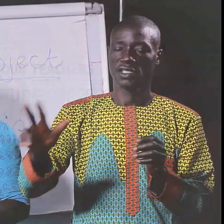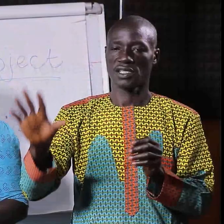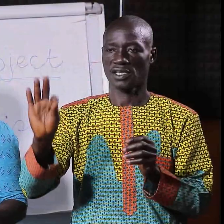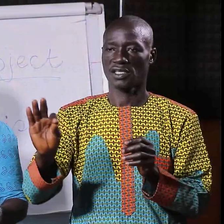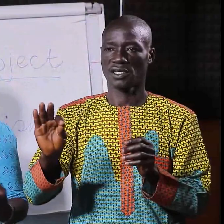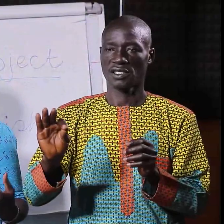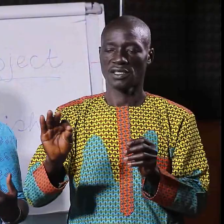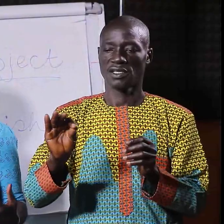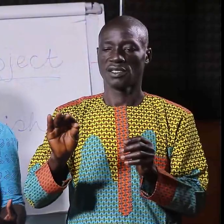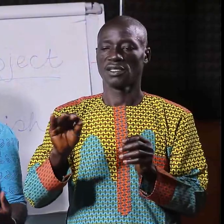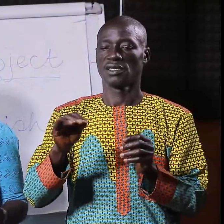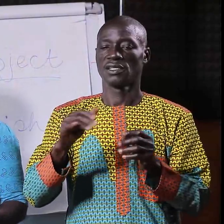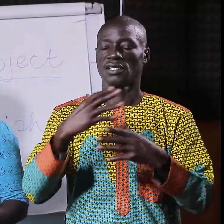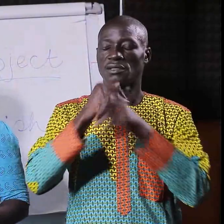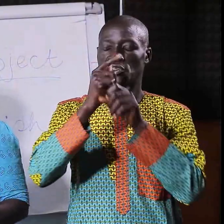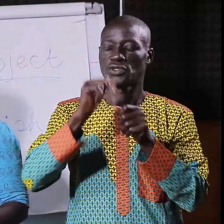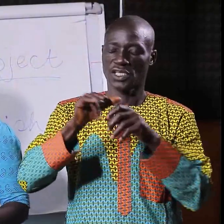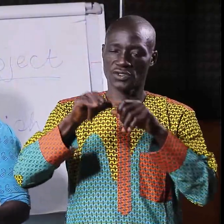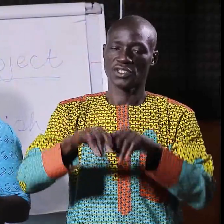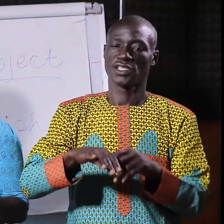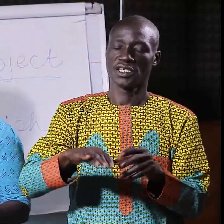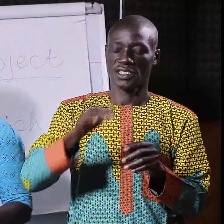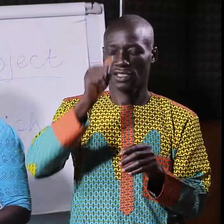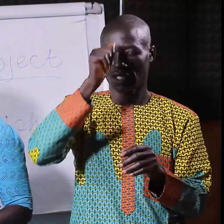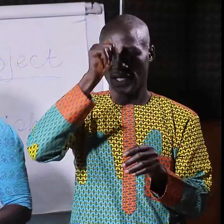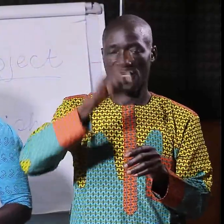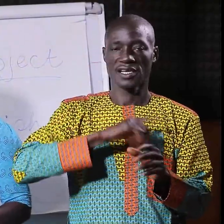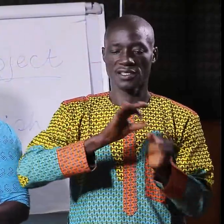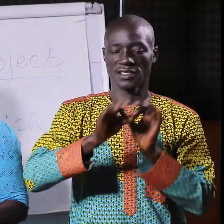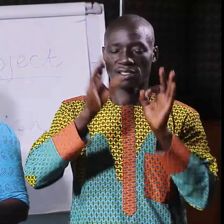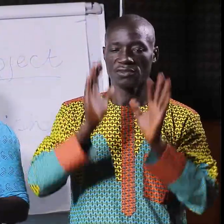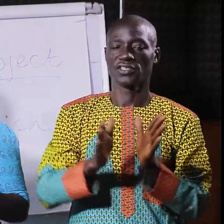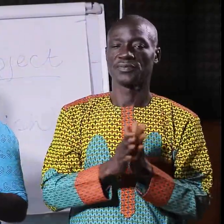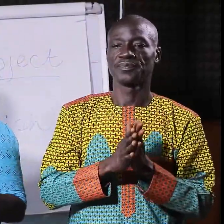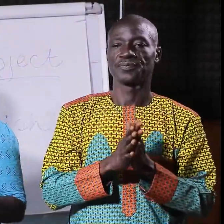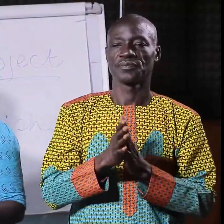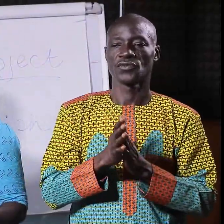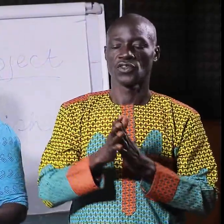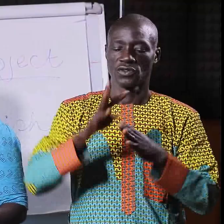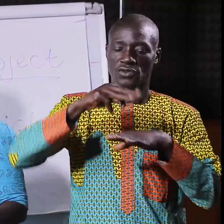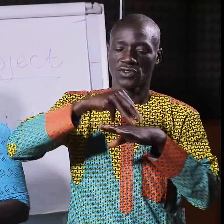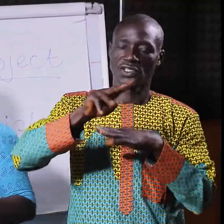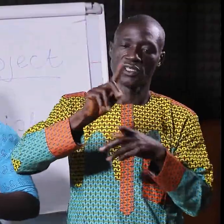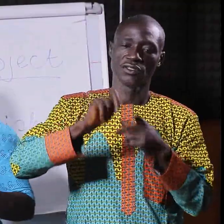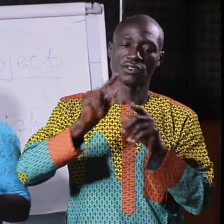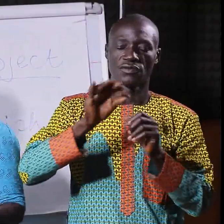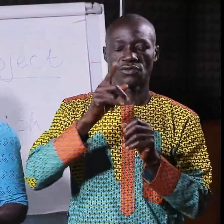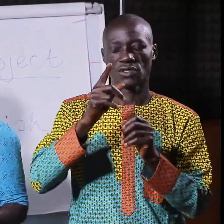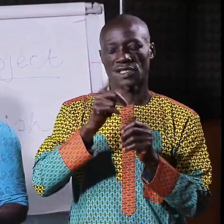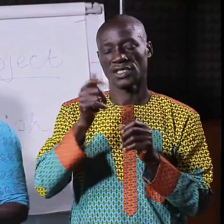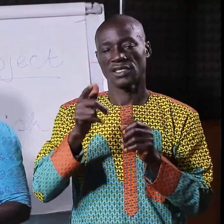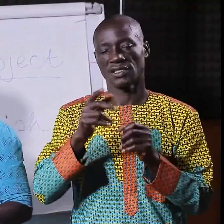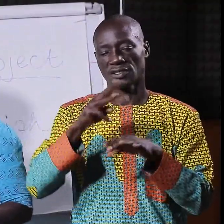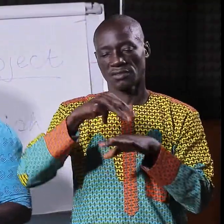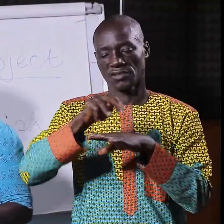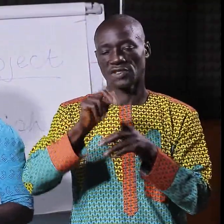080-250-25339. And your interpreter for today has been Mr. Anthony Lokoja. You could equally send questions to him if you want